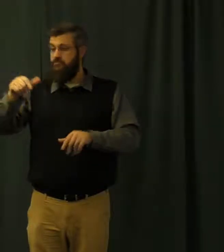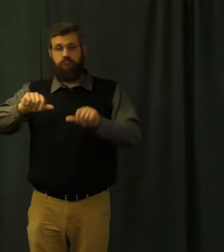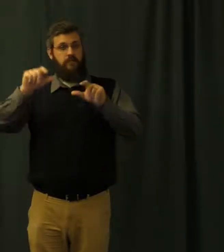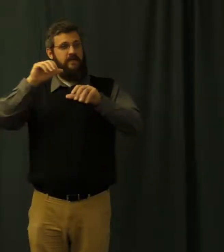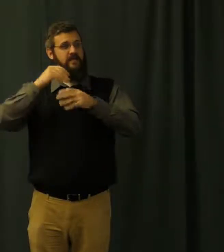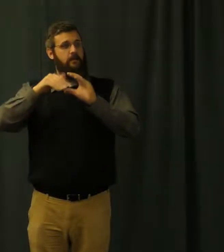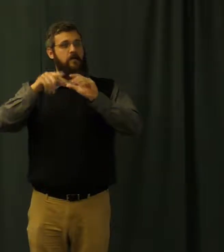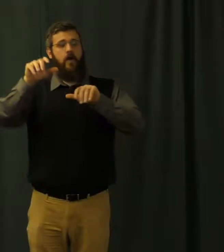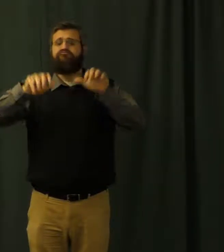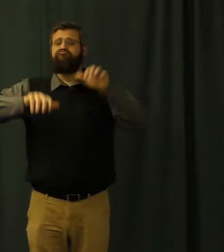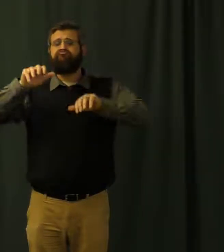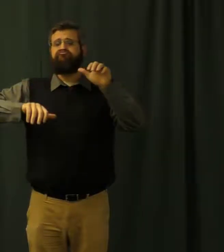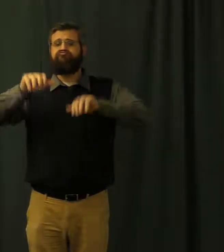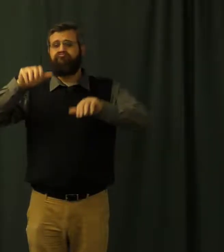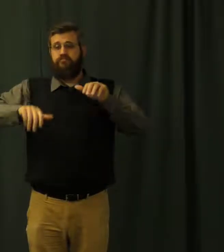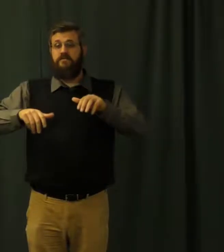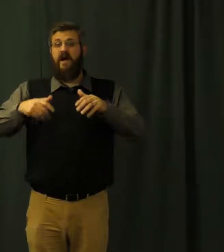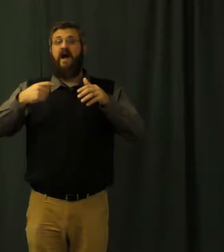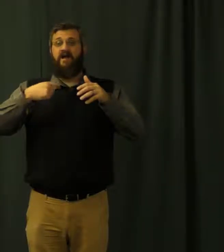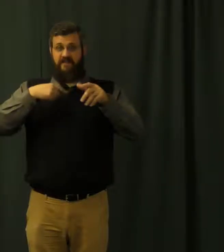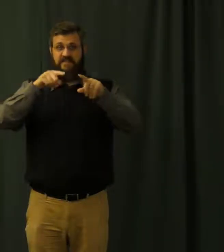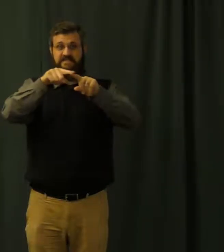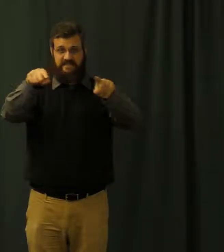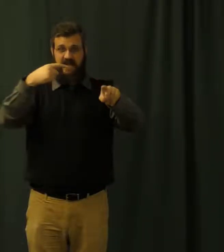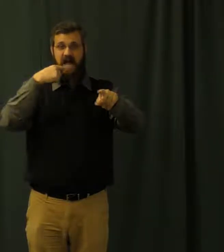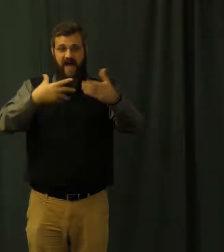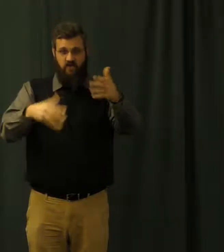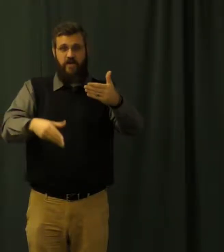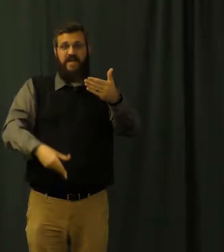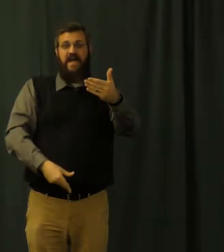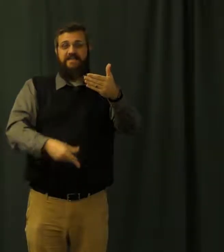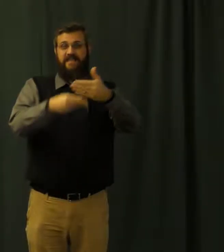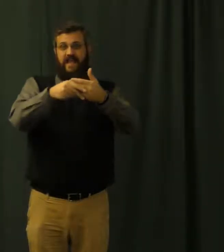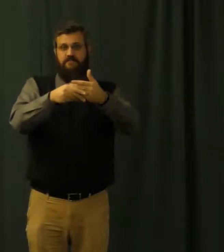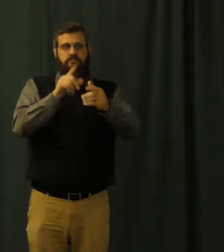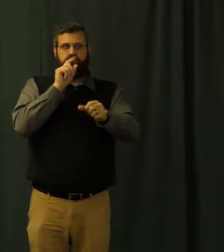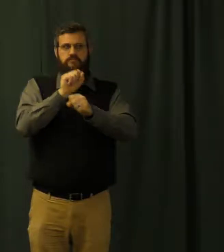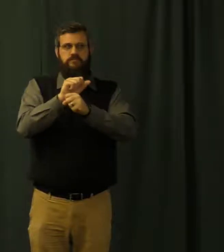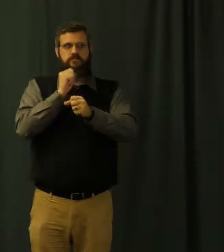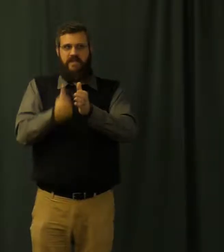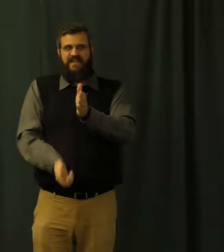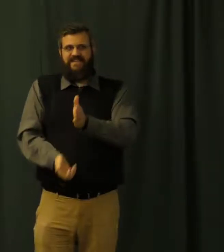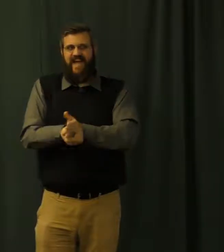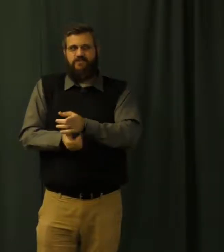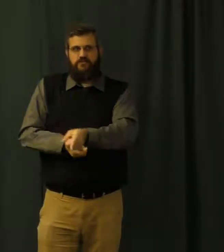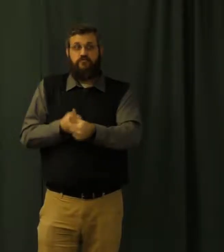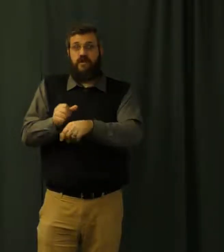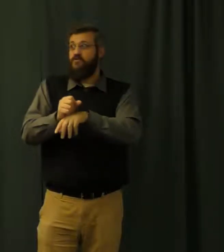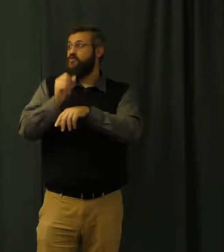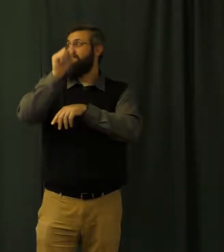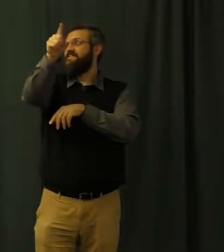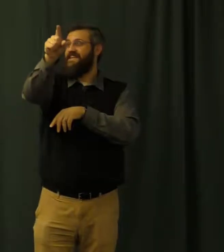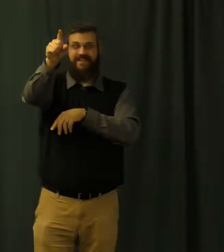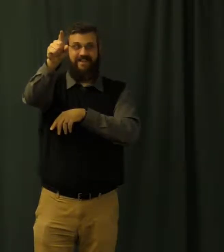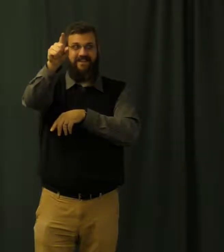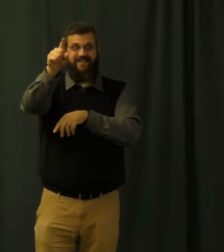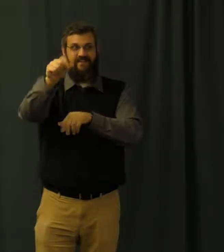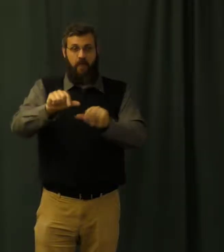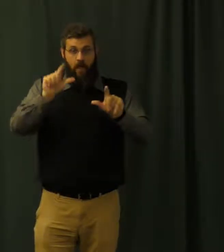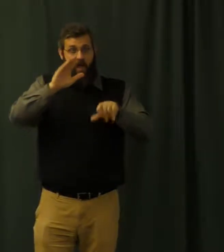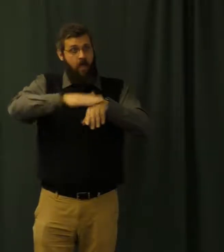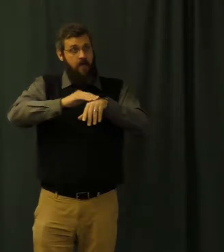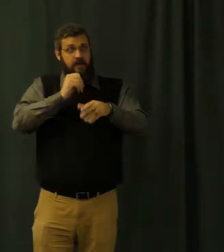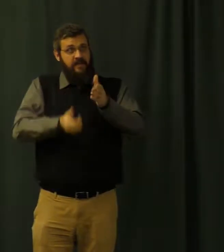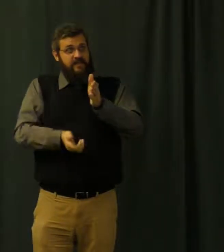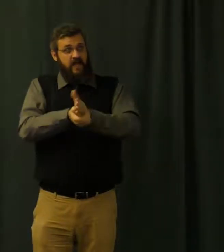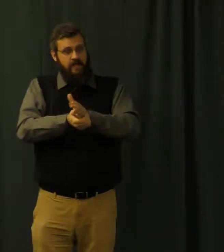and you say, I have attached the blah, blah, blah, and then you didn't attach anything, and you go to send it, it's like, hey, you said the word attached, do you actually want to